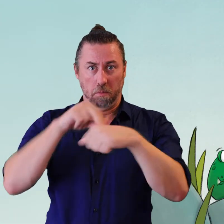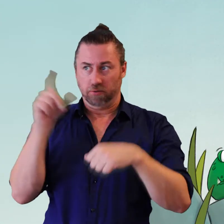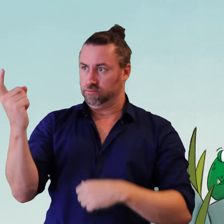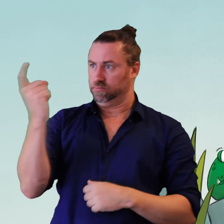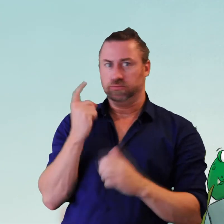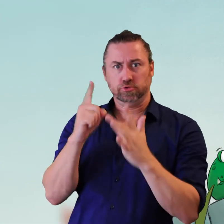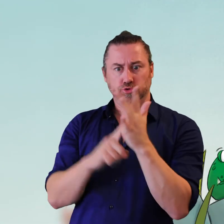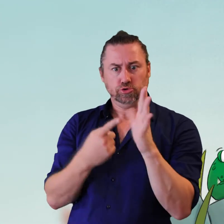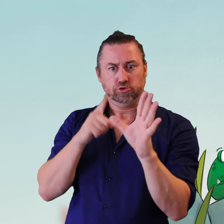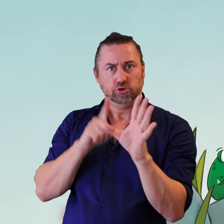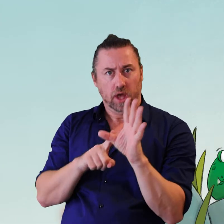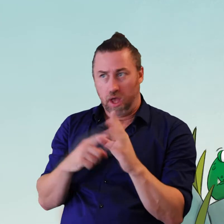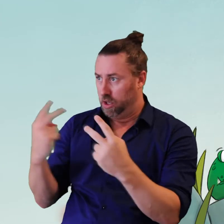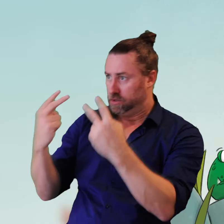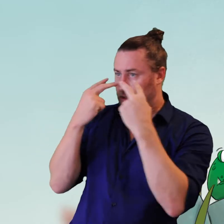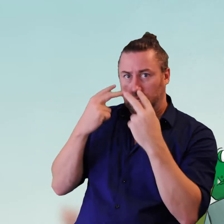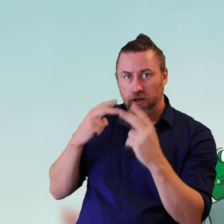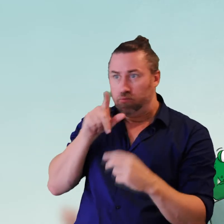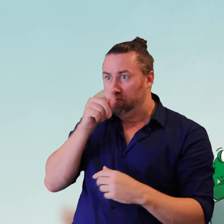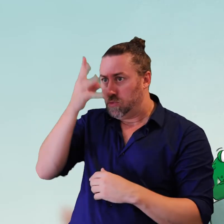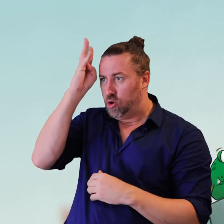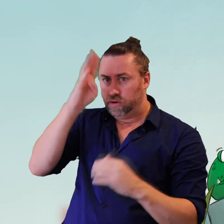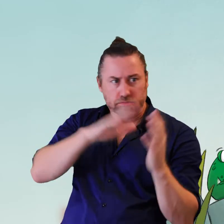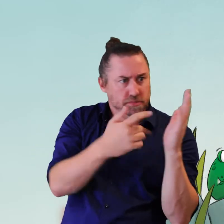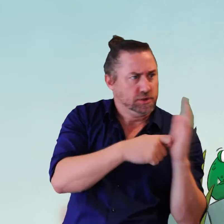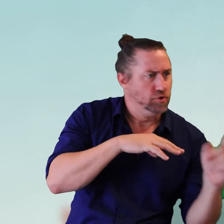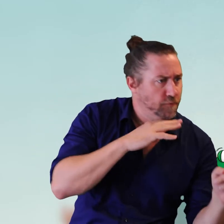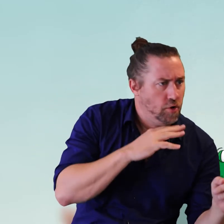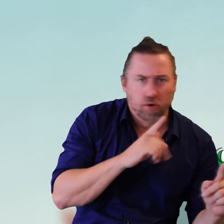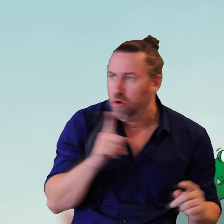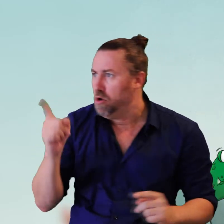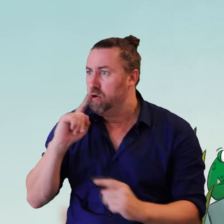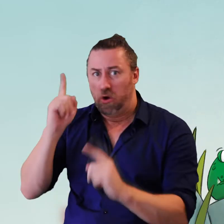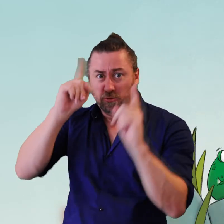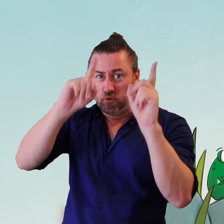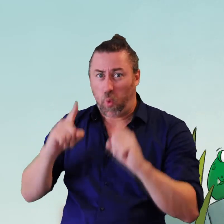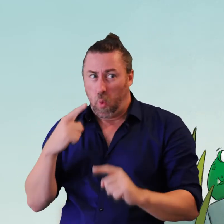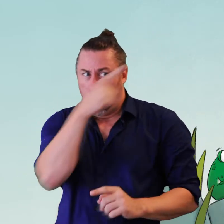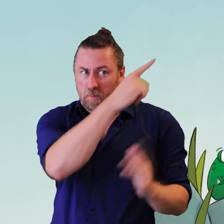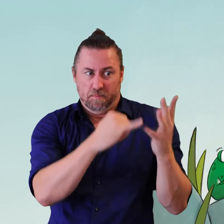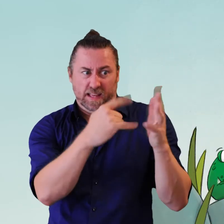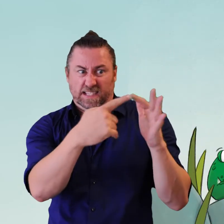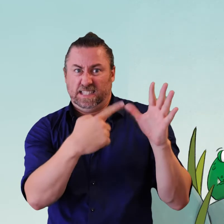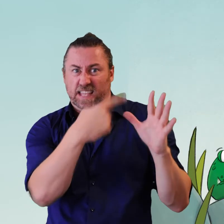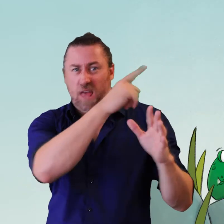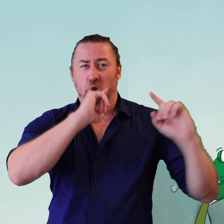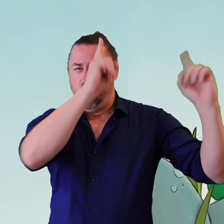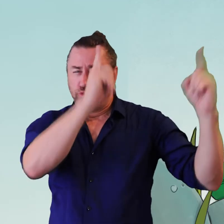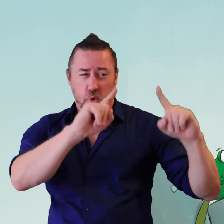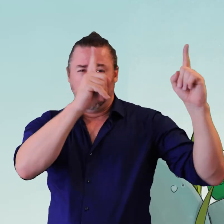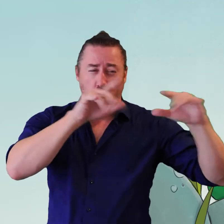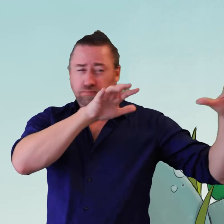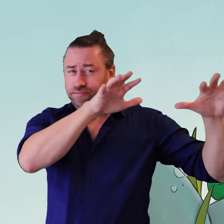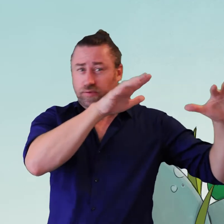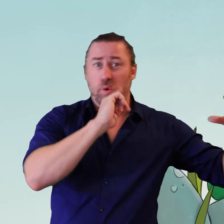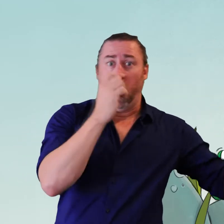One day, Officer J came to see Birdie and Mr Frog. "There's a big storm out at sea," Officer J said. "The